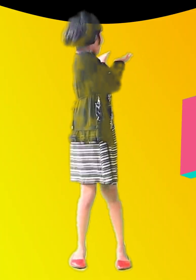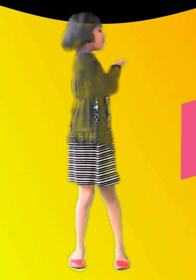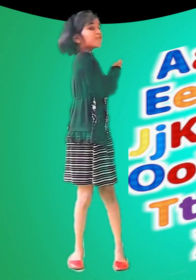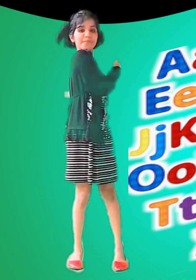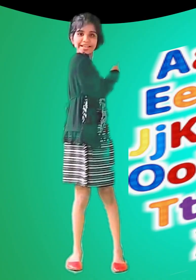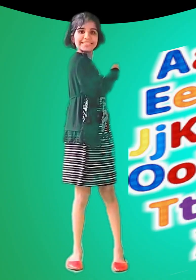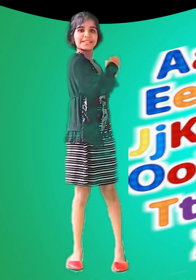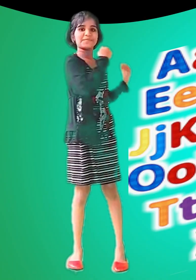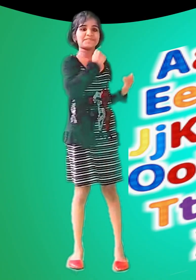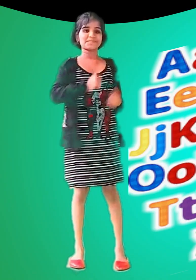alphabet.